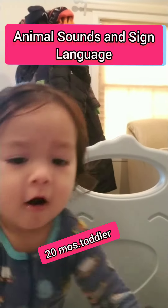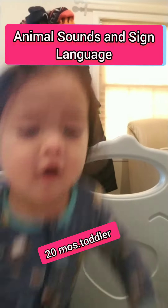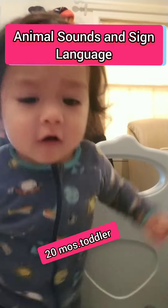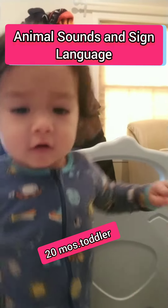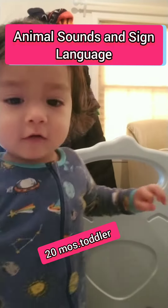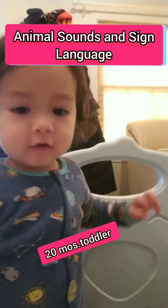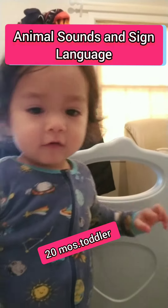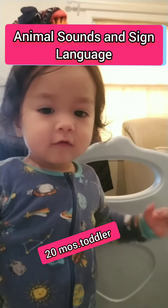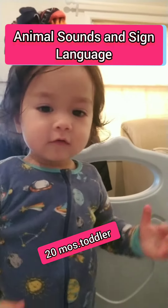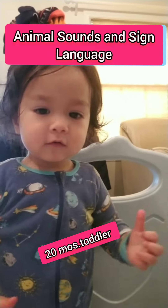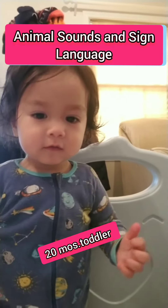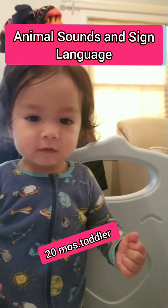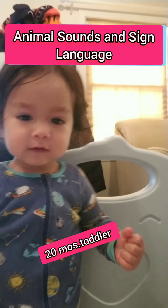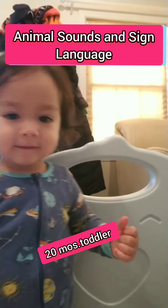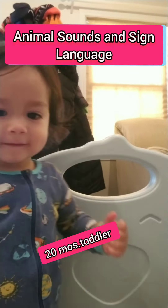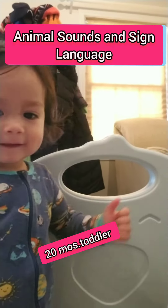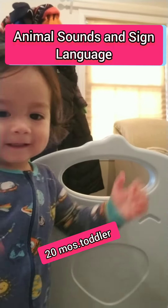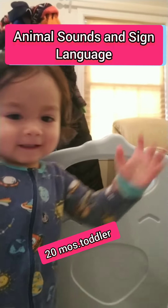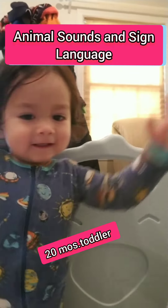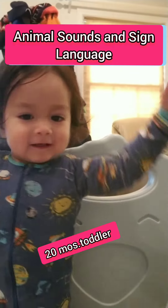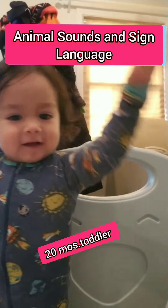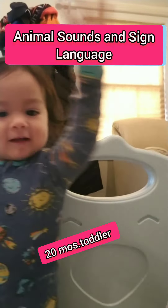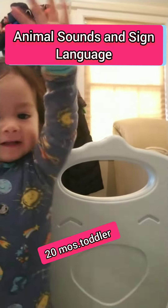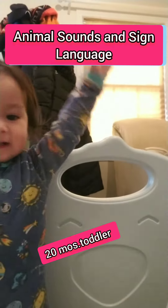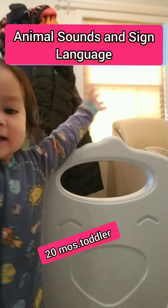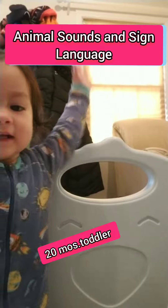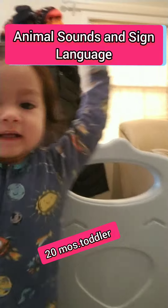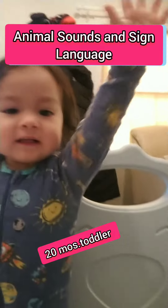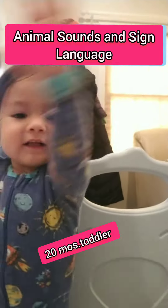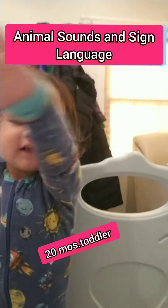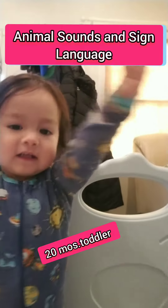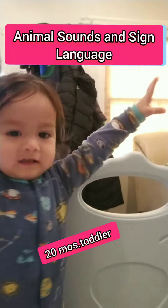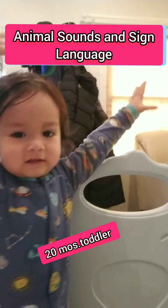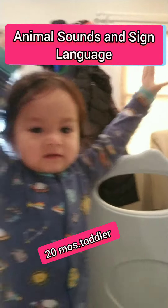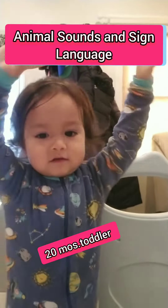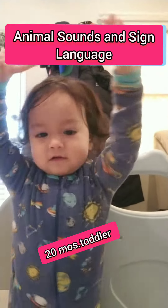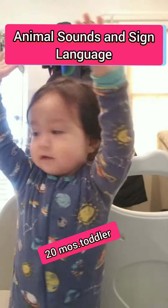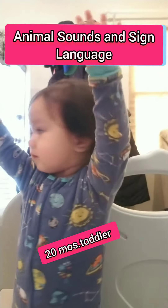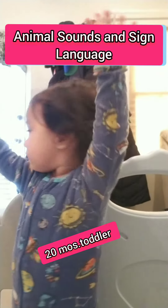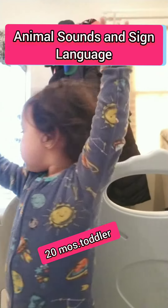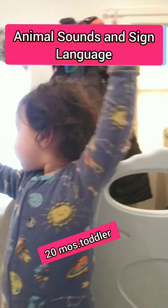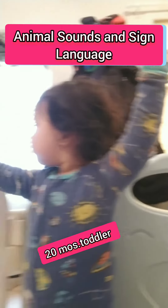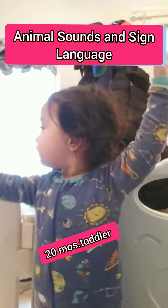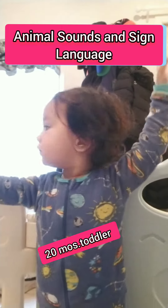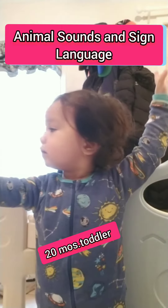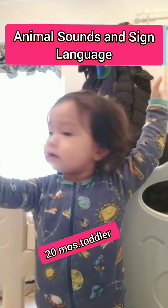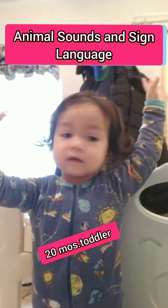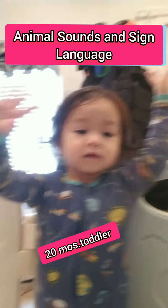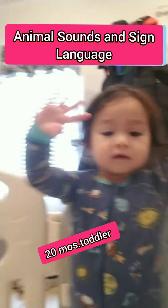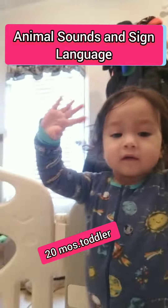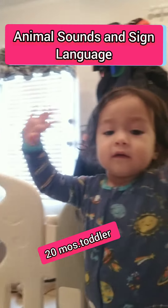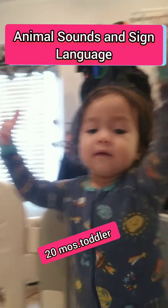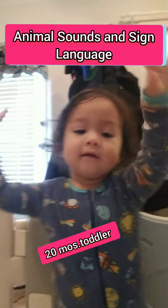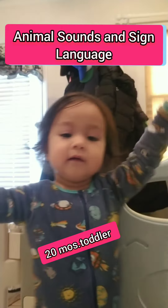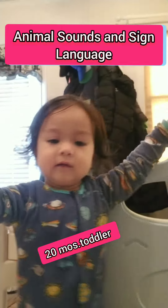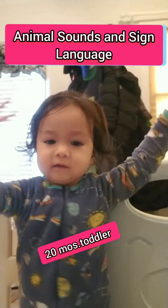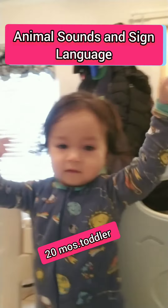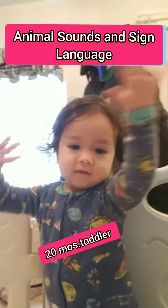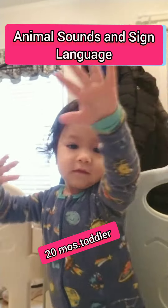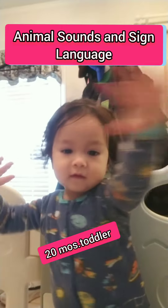how about pray baby pray how about pray the praise you jesus praise you jesus